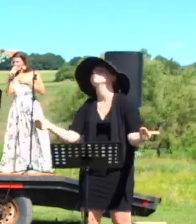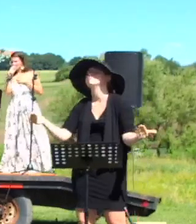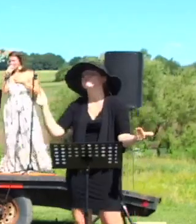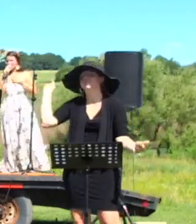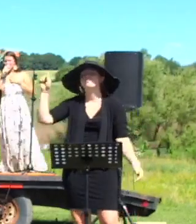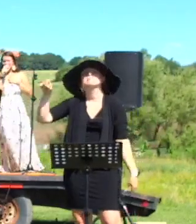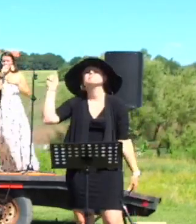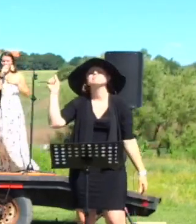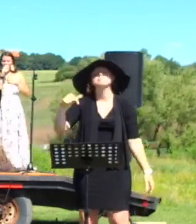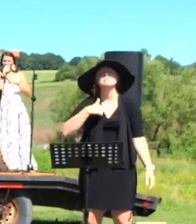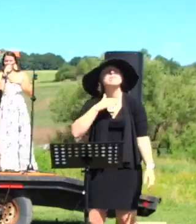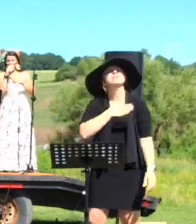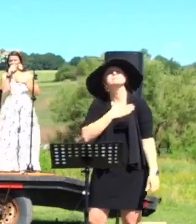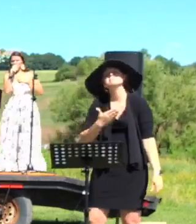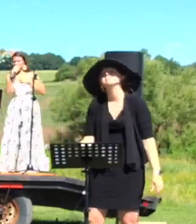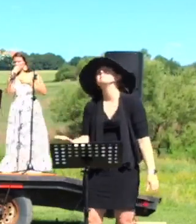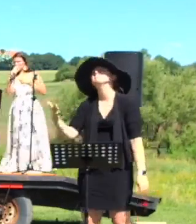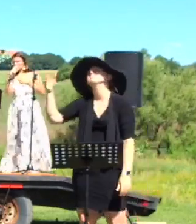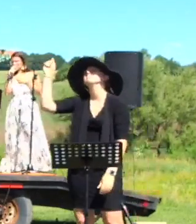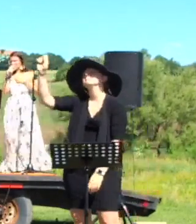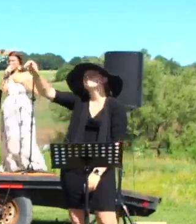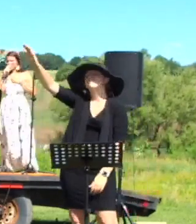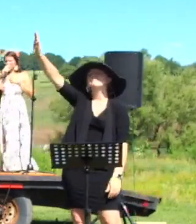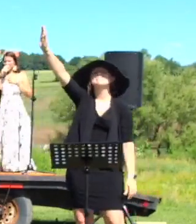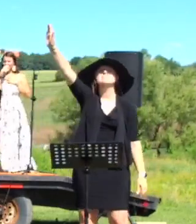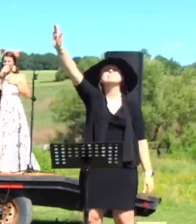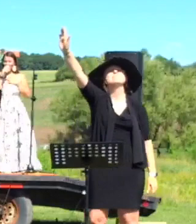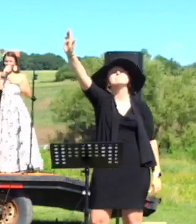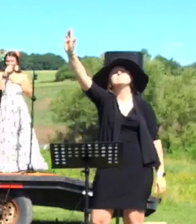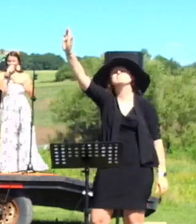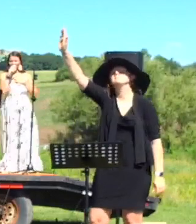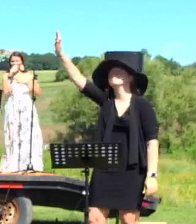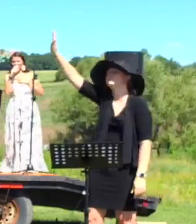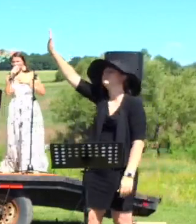me, Lord. Will you lead me?